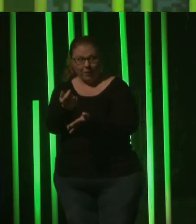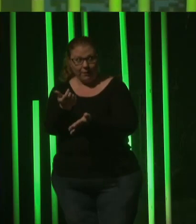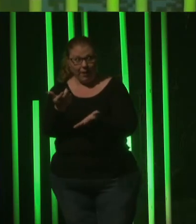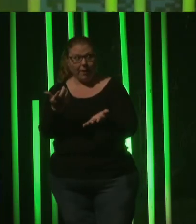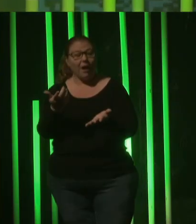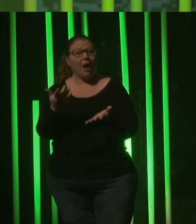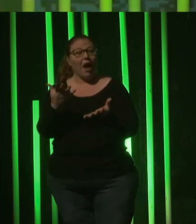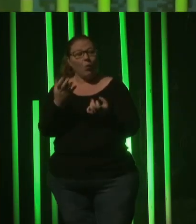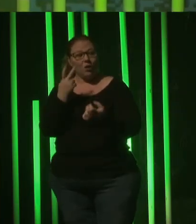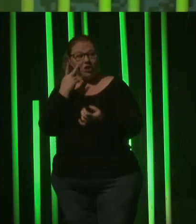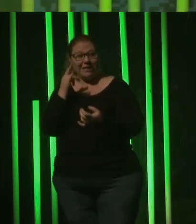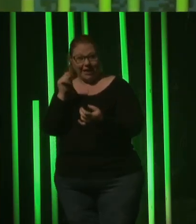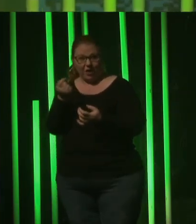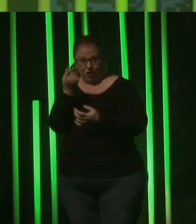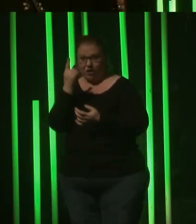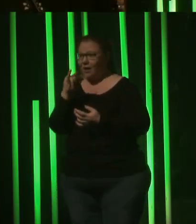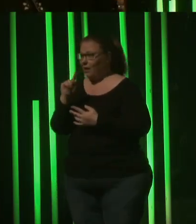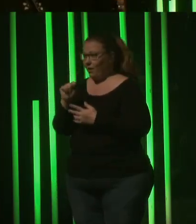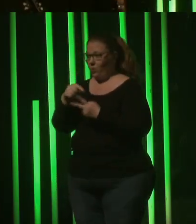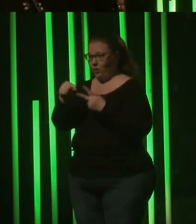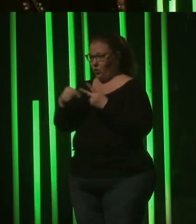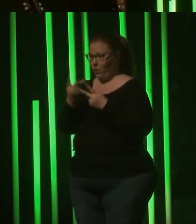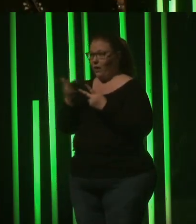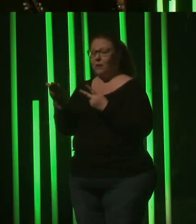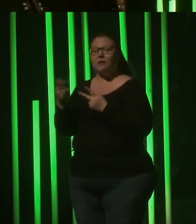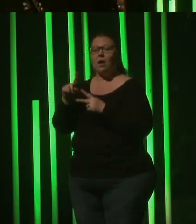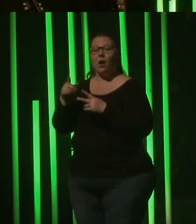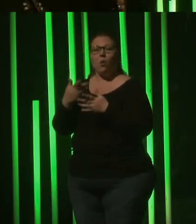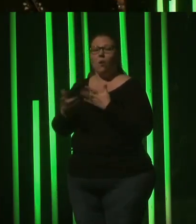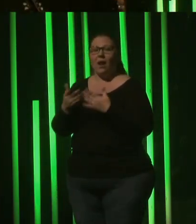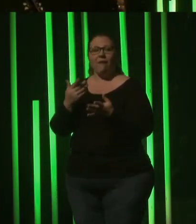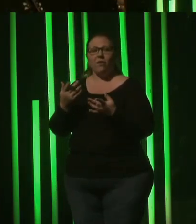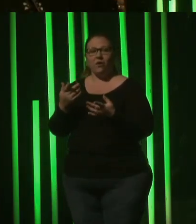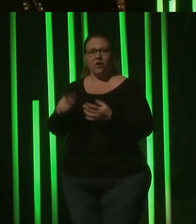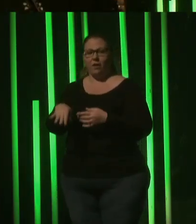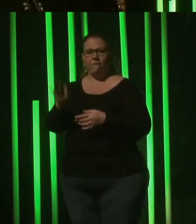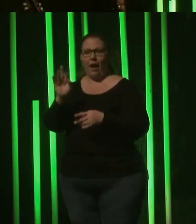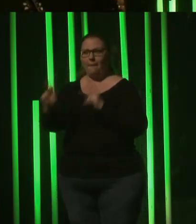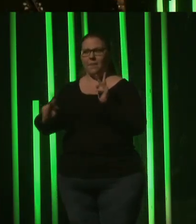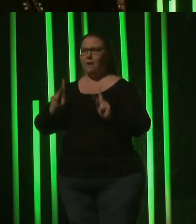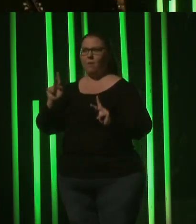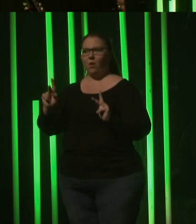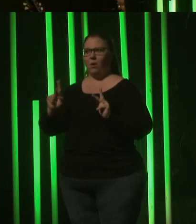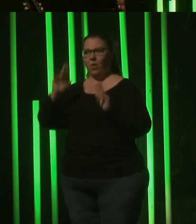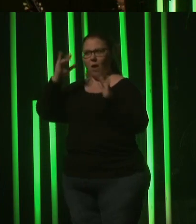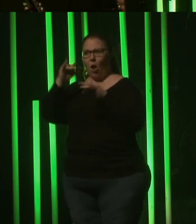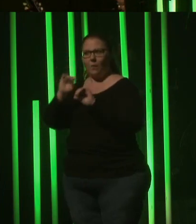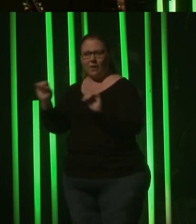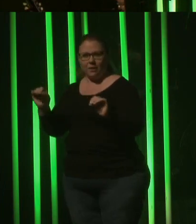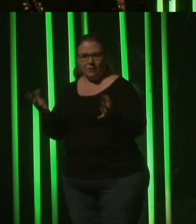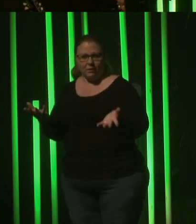Because I want you to see it. There are two things now, whenever you come across people who are hopeless,